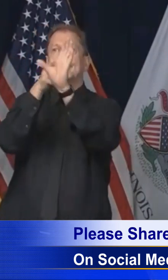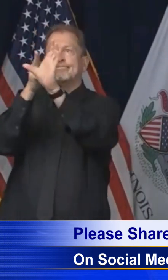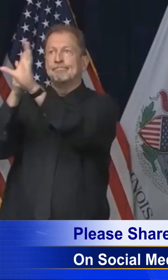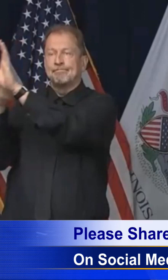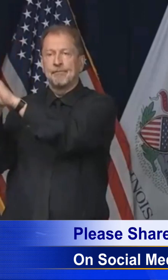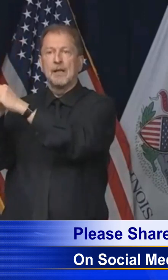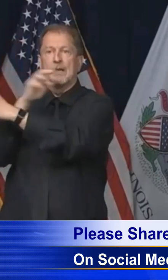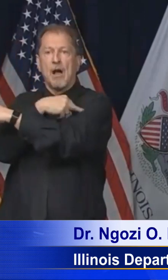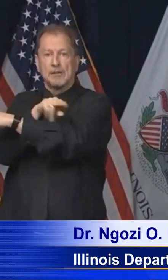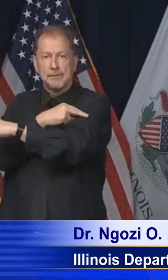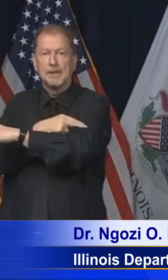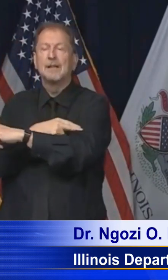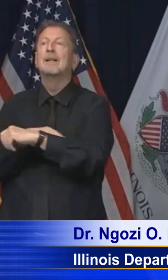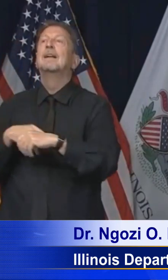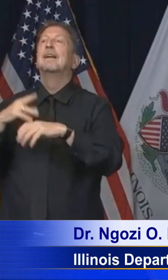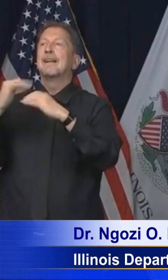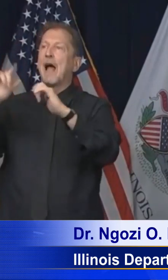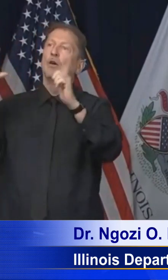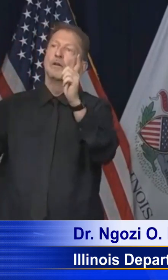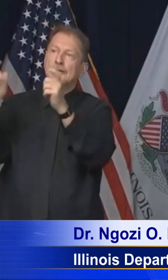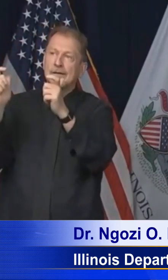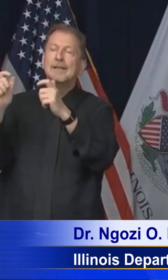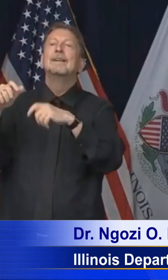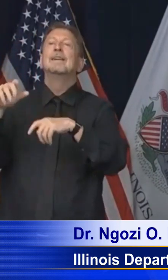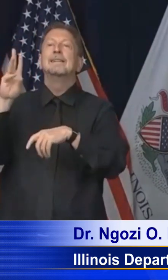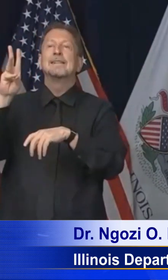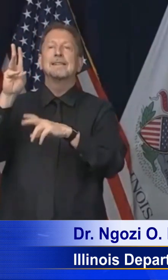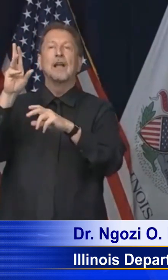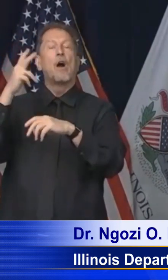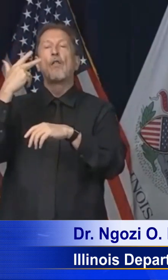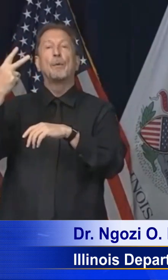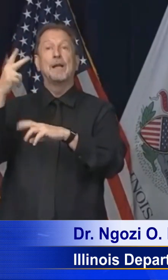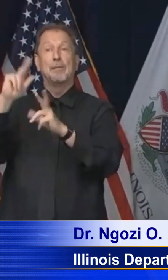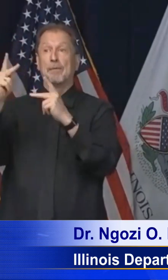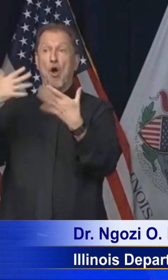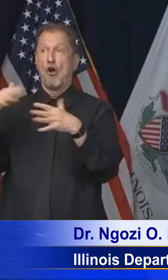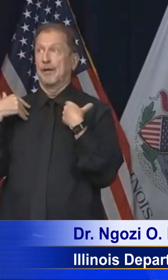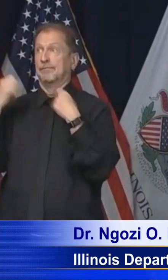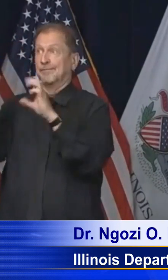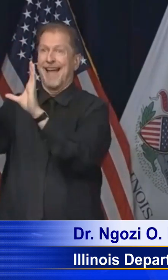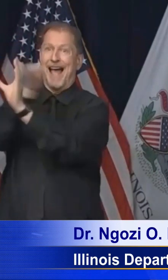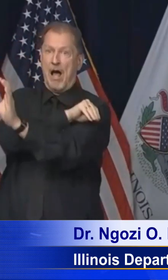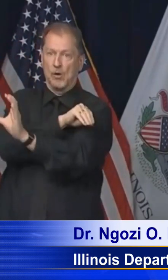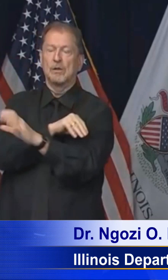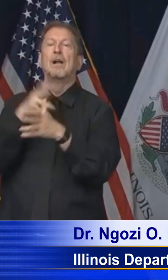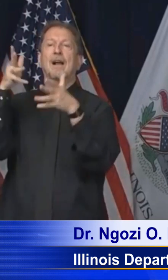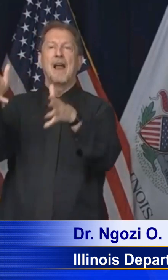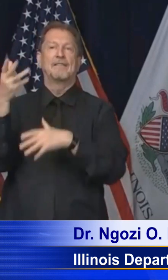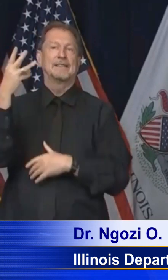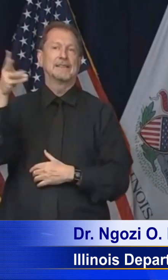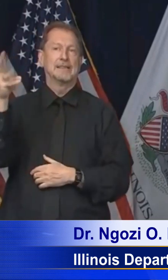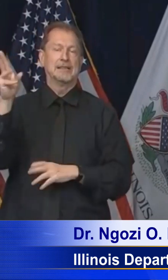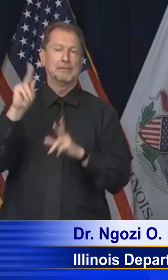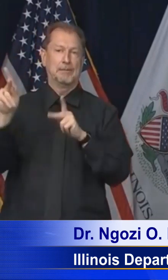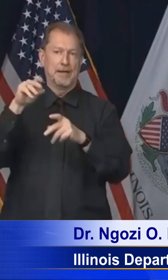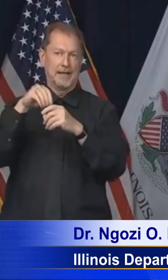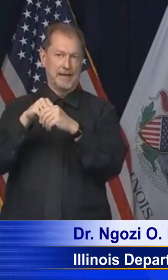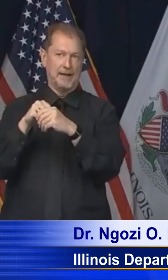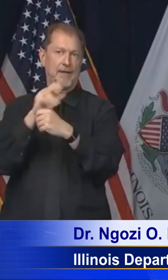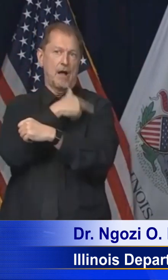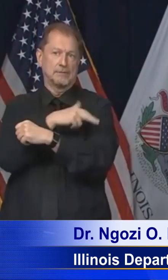happy to report that it's 16. Again, here's another glimmer of hope. 3 people recovered and were released from the hospital.